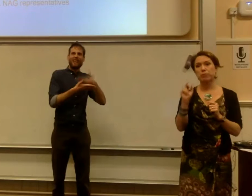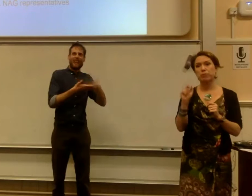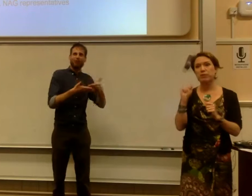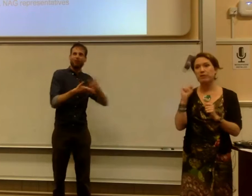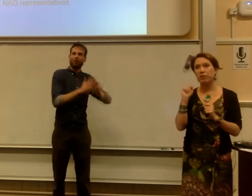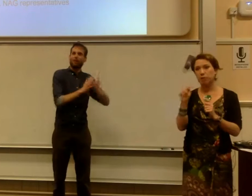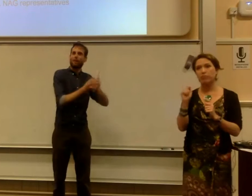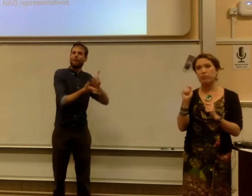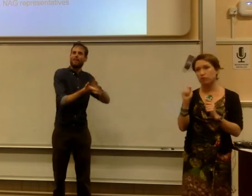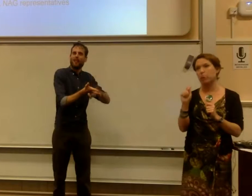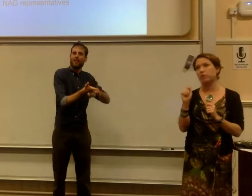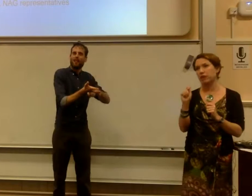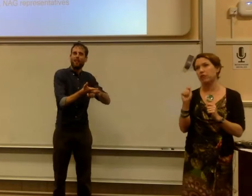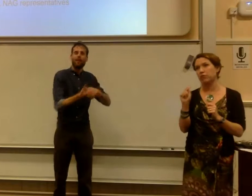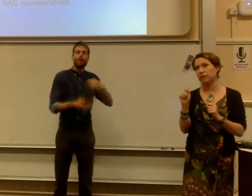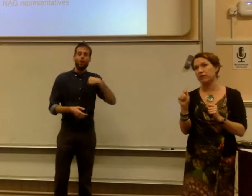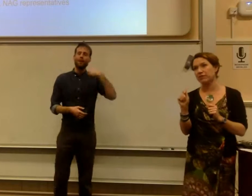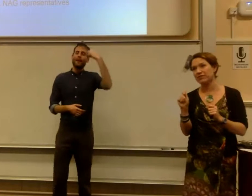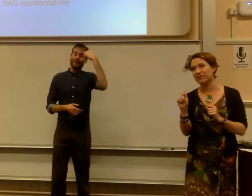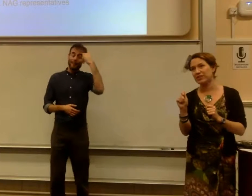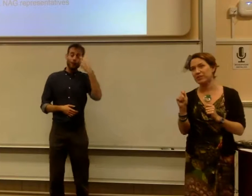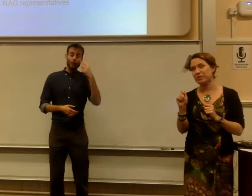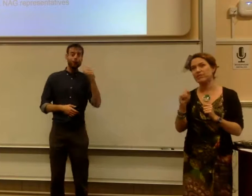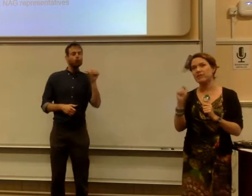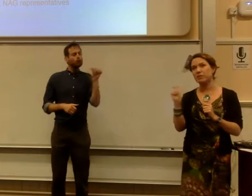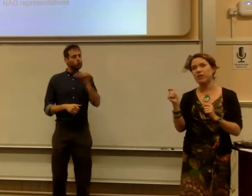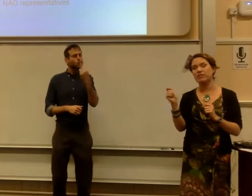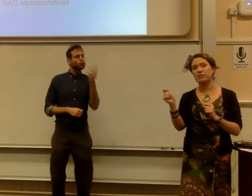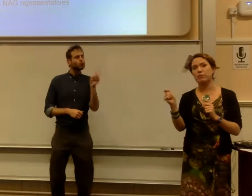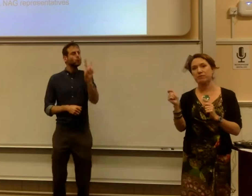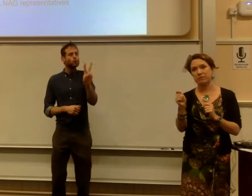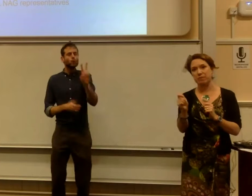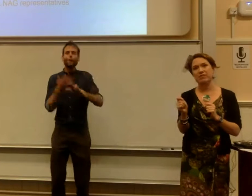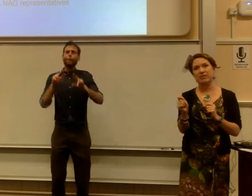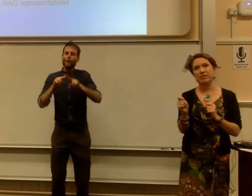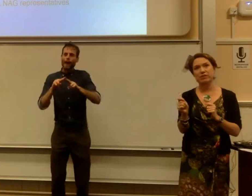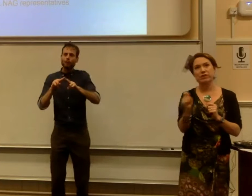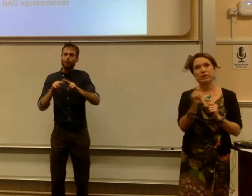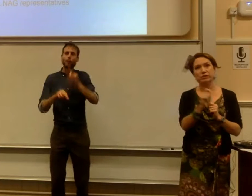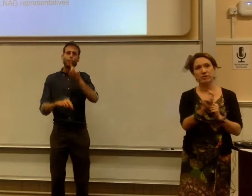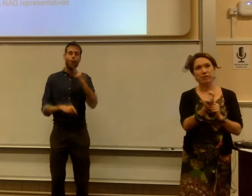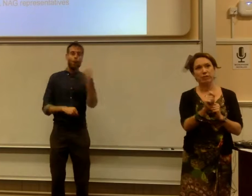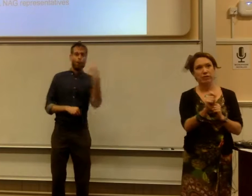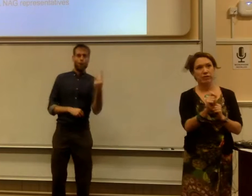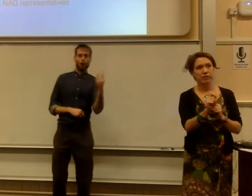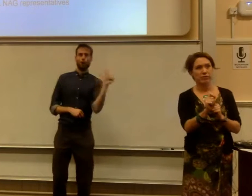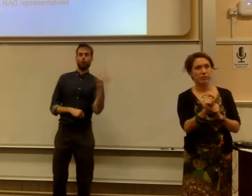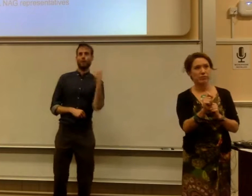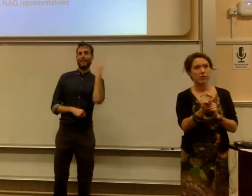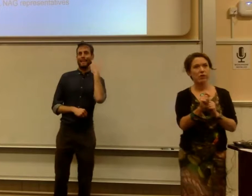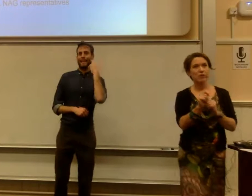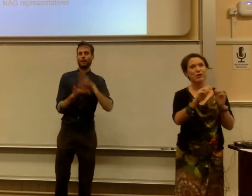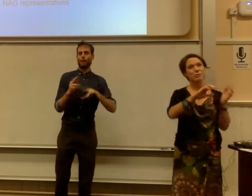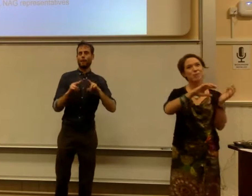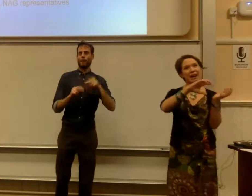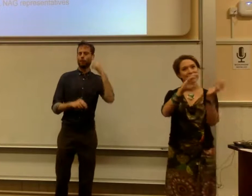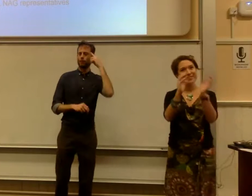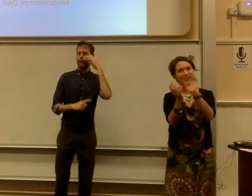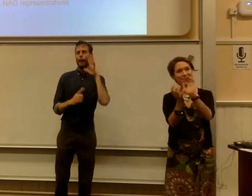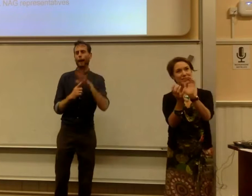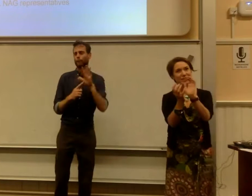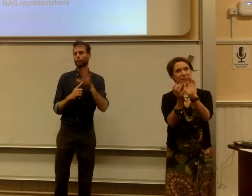group, but we believe that one of them should be a hearing parent because they will have a different perspective to a deaf parent. So